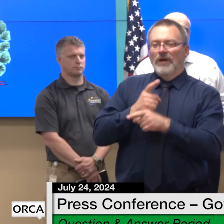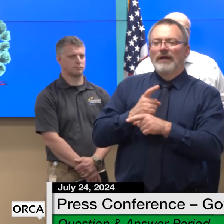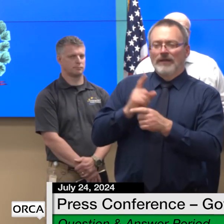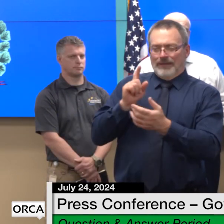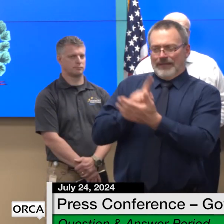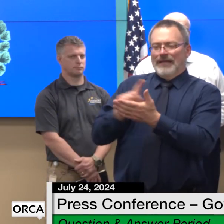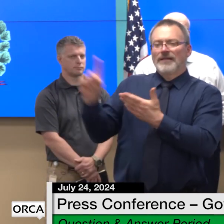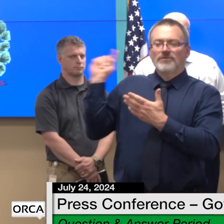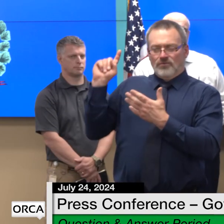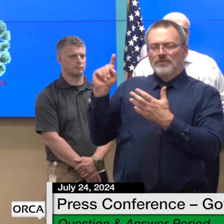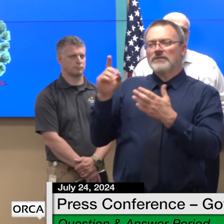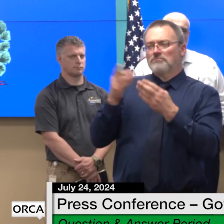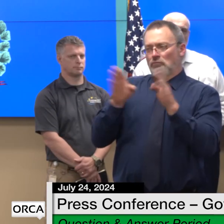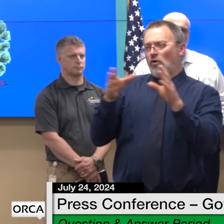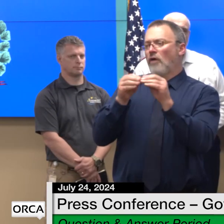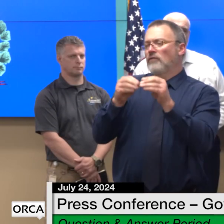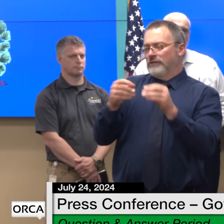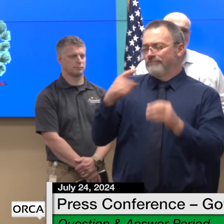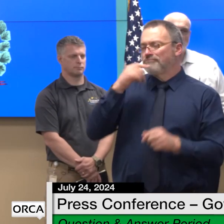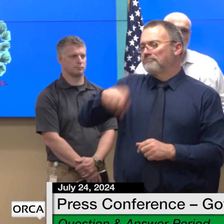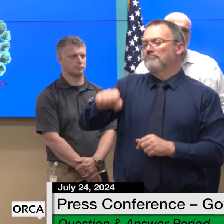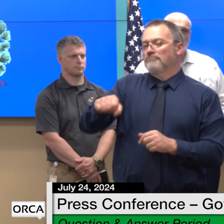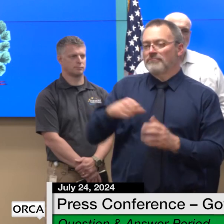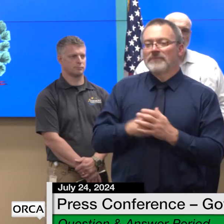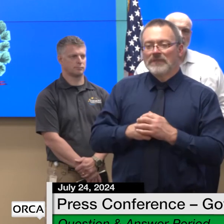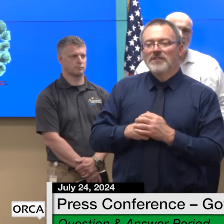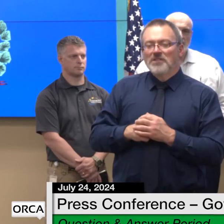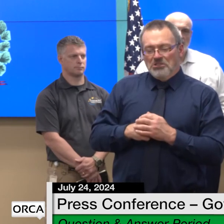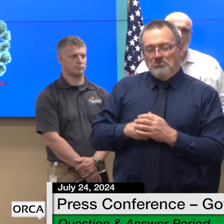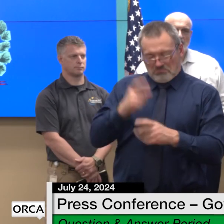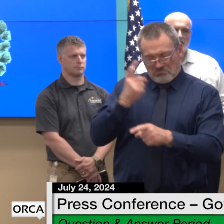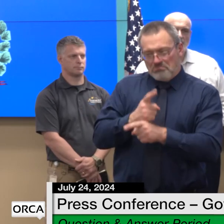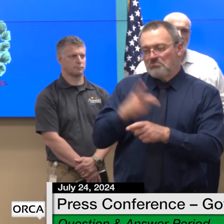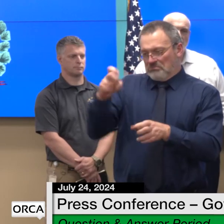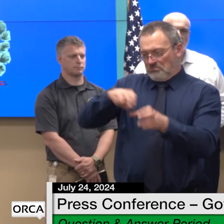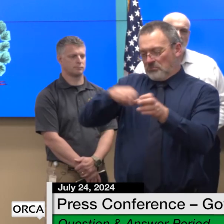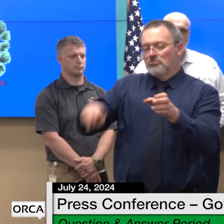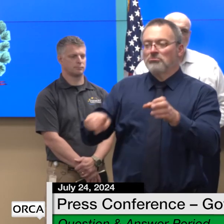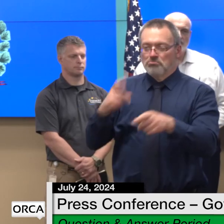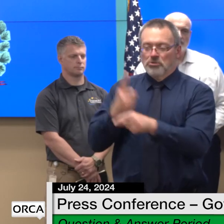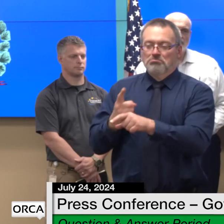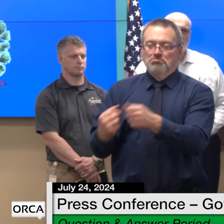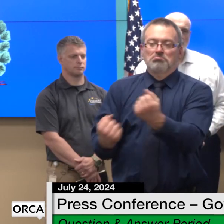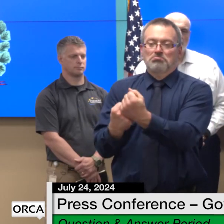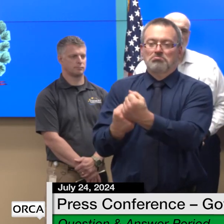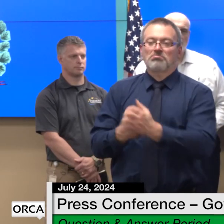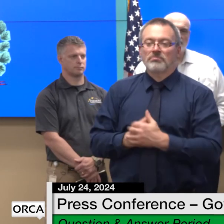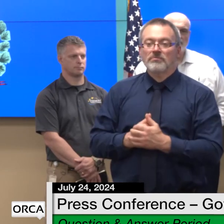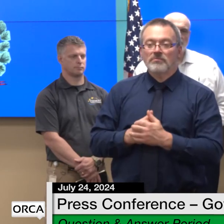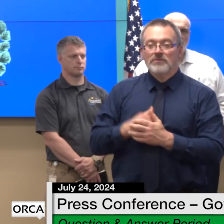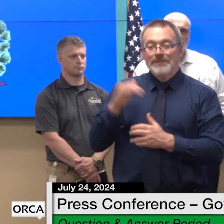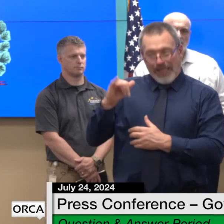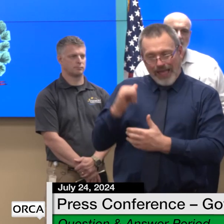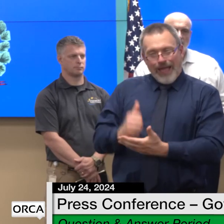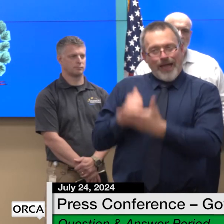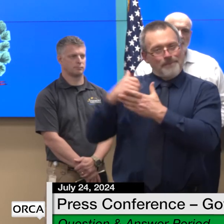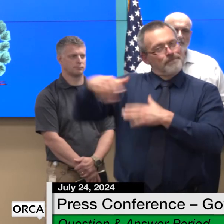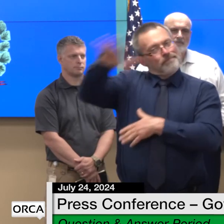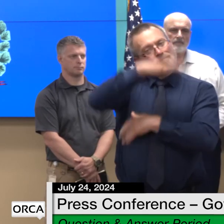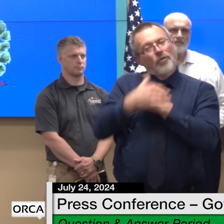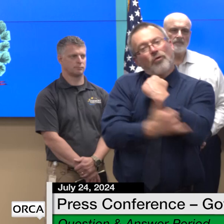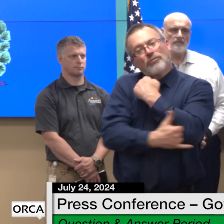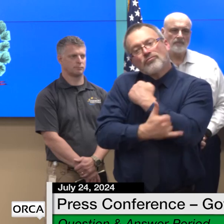conference that I thought he should step down for the good of the country, and he did, to his